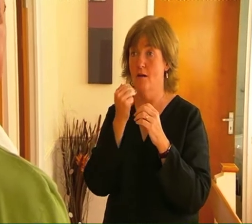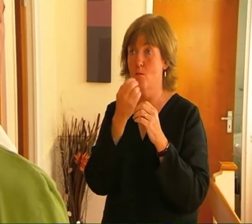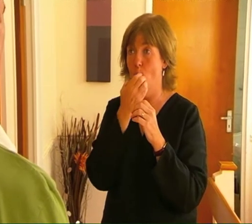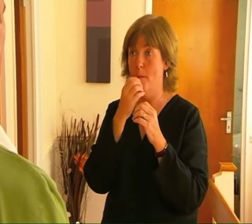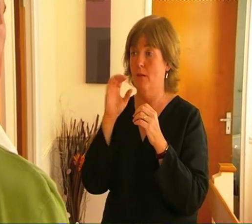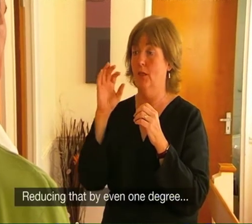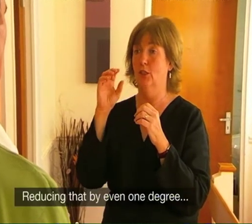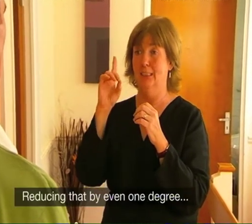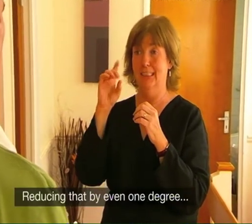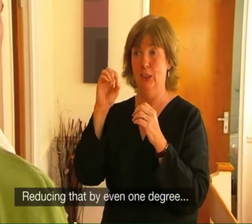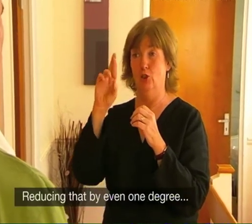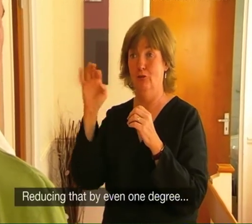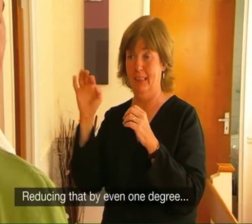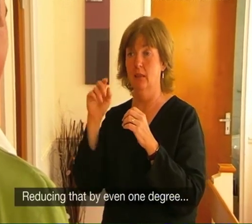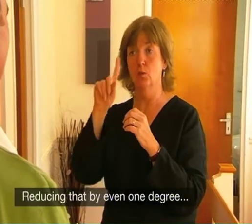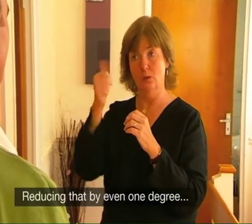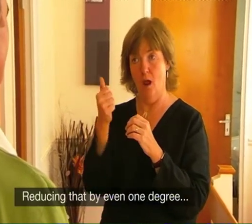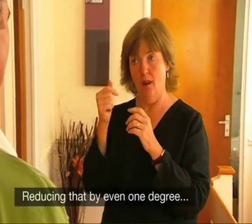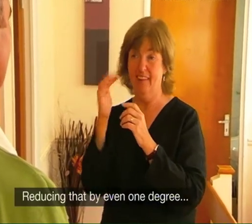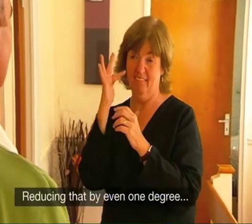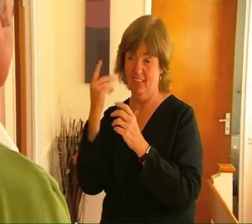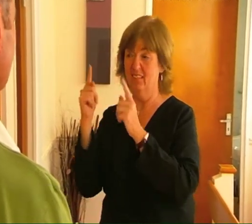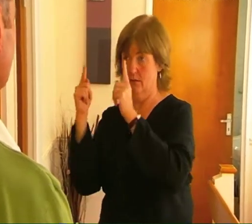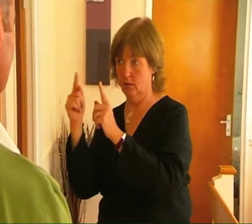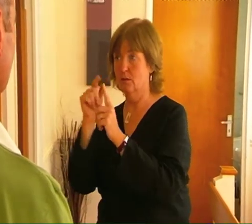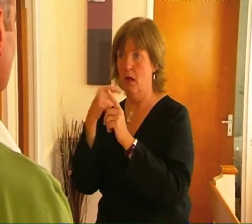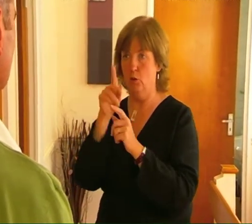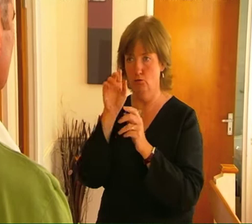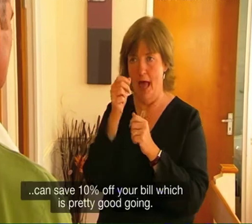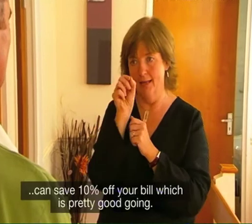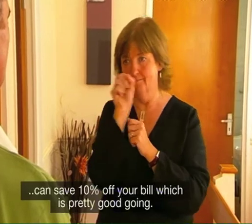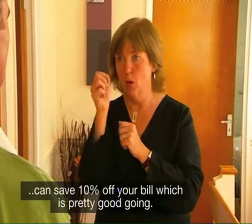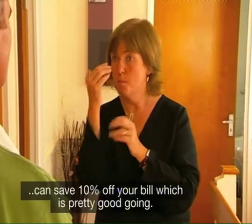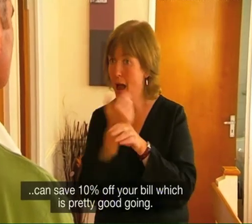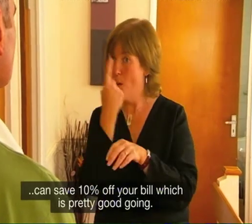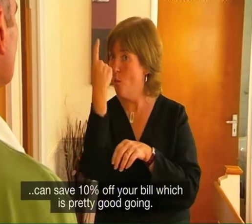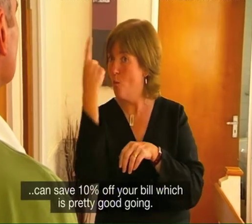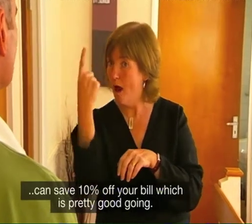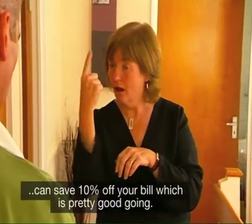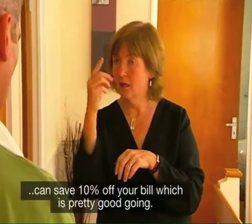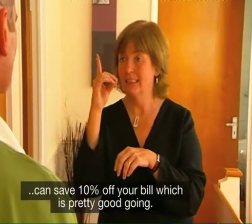Reducing that by even 1 degree can save 10% off your